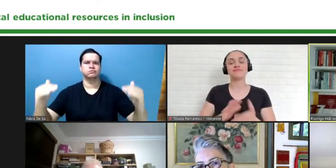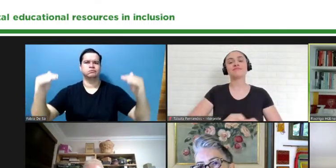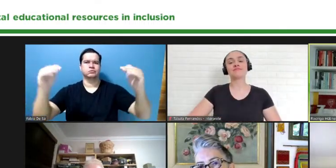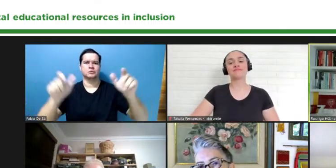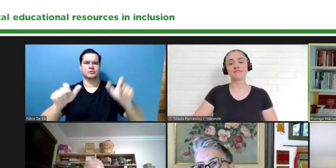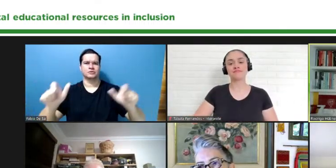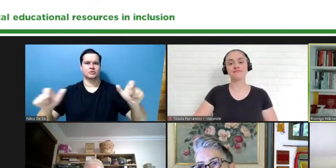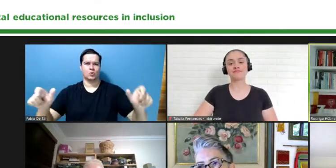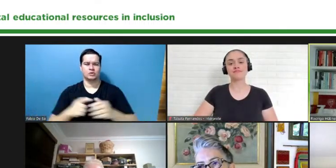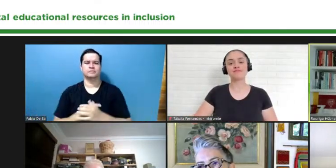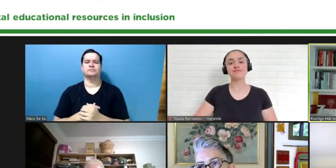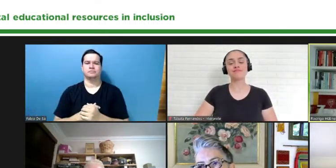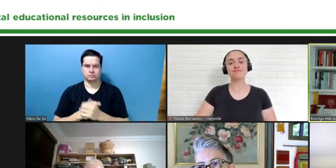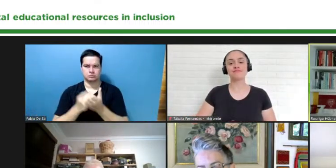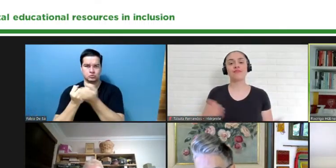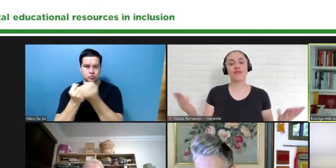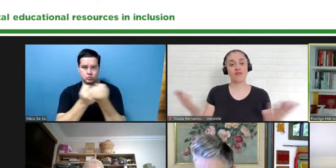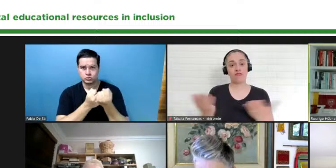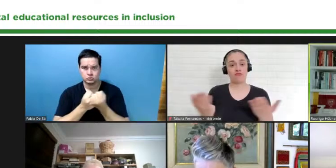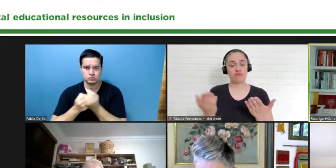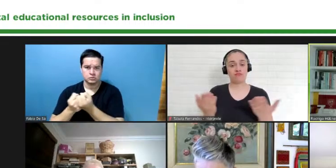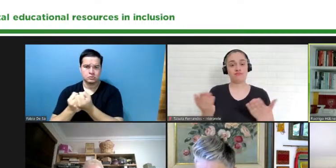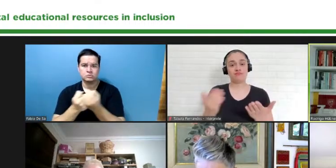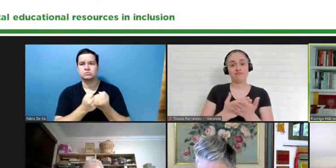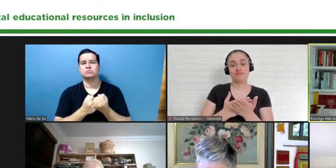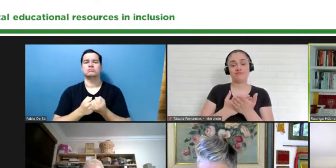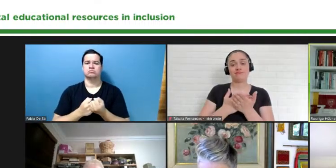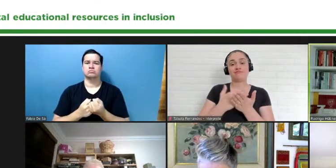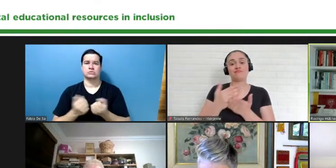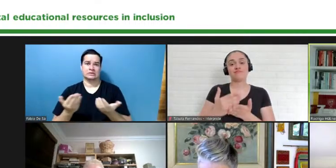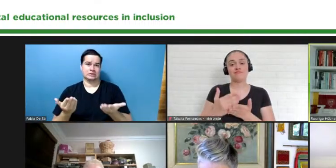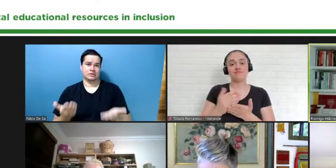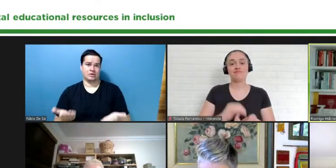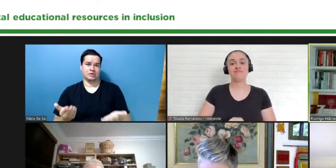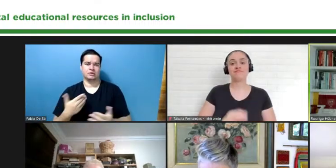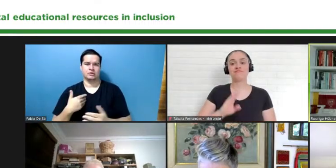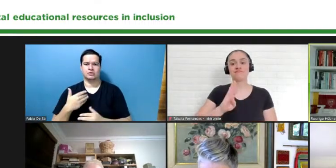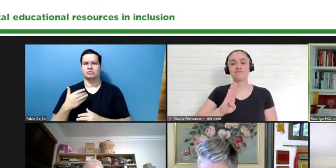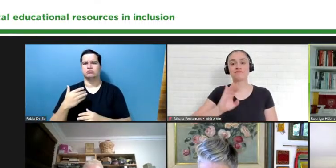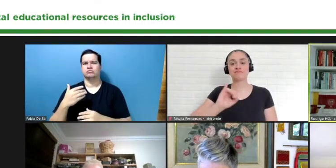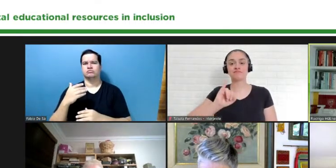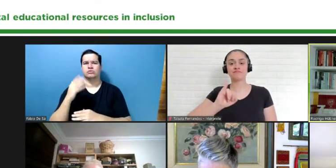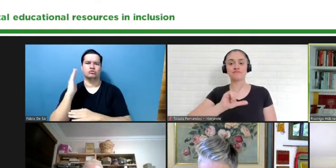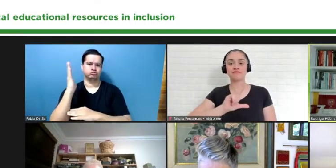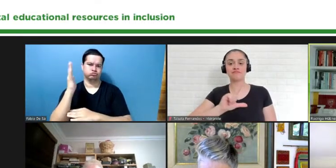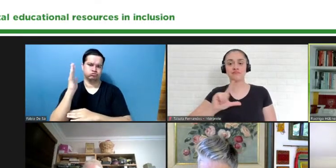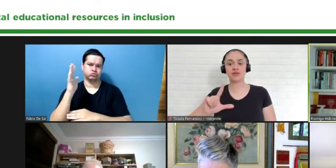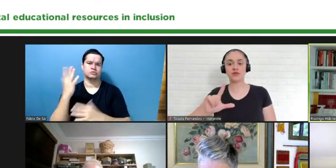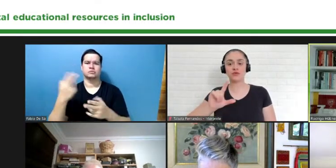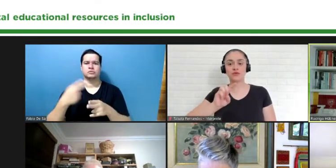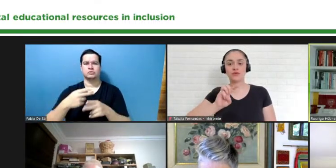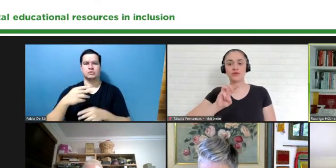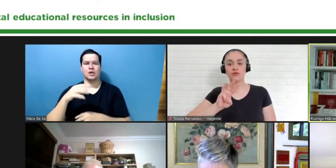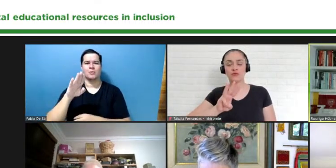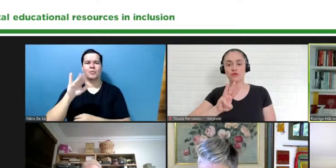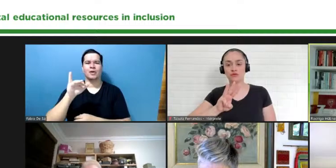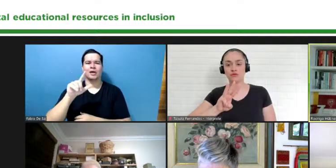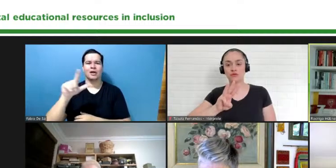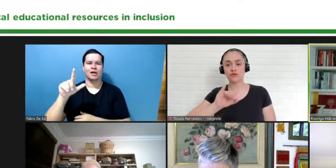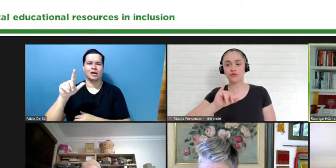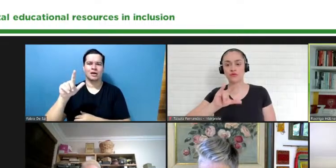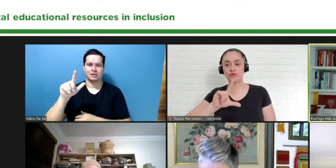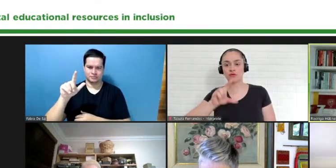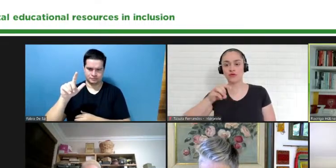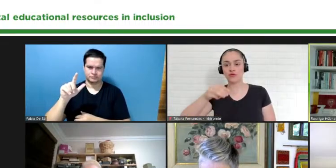we are going to start with Bill Wilmot. Oh, Ernst is here. Oh,